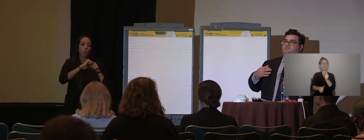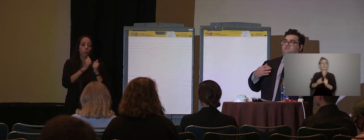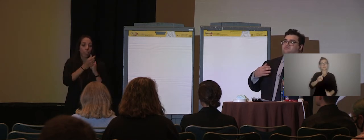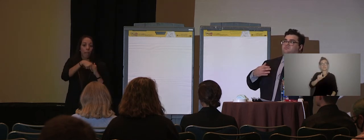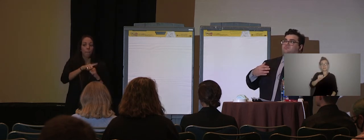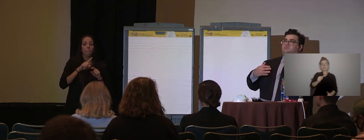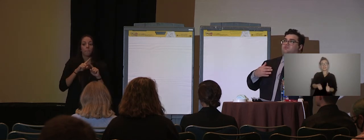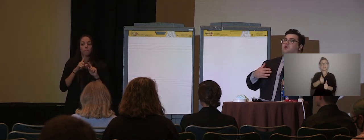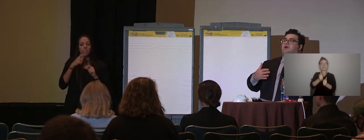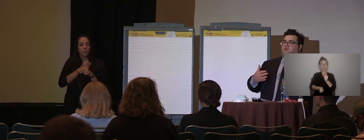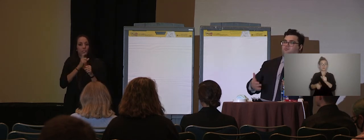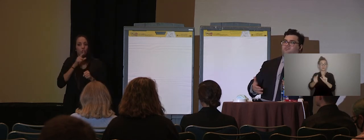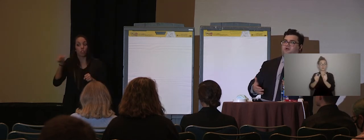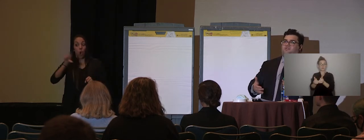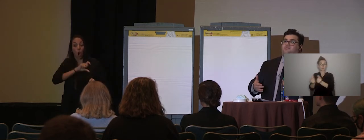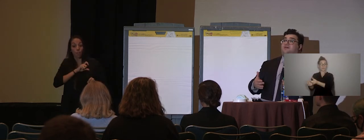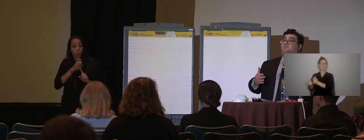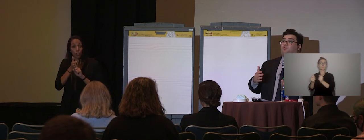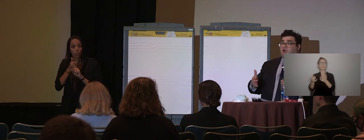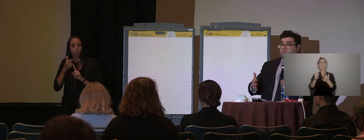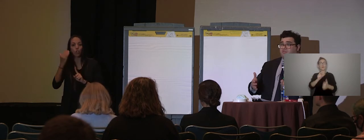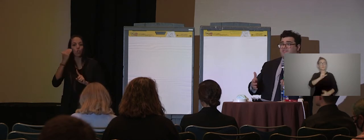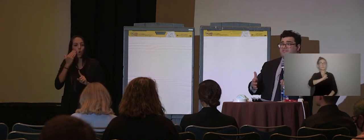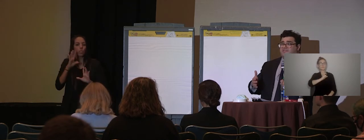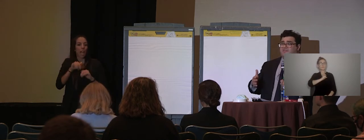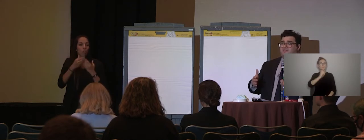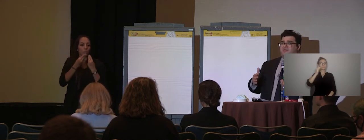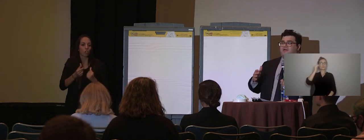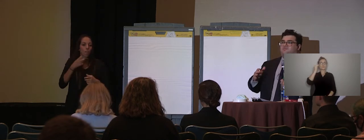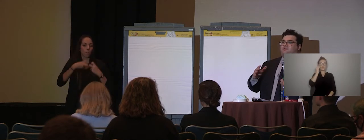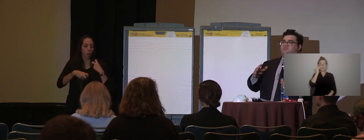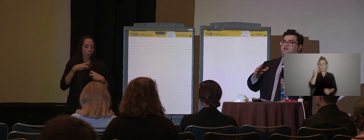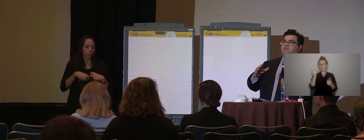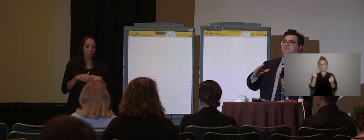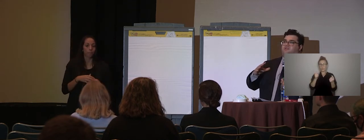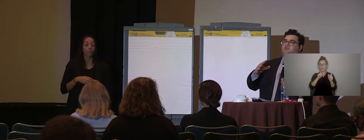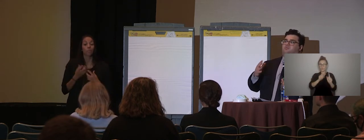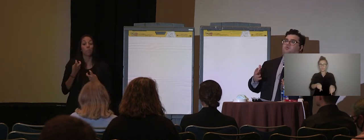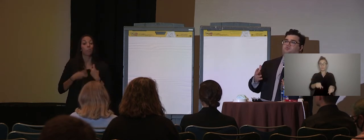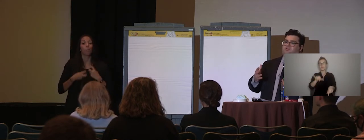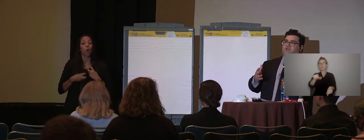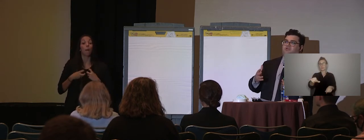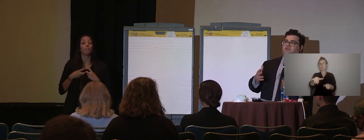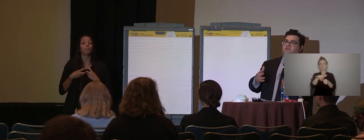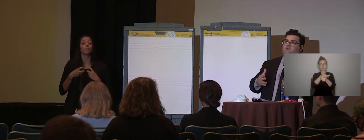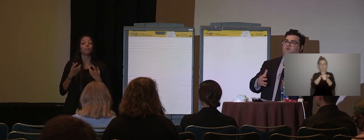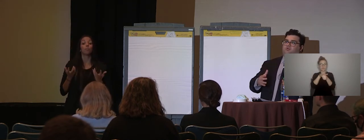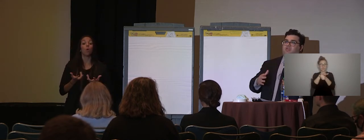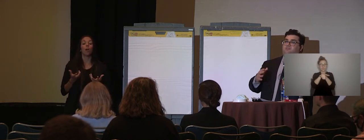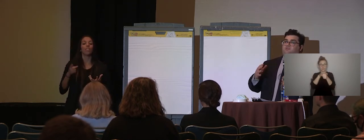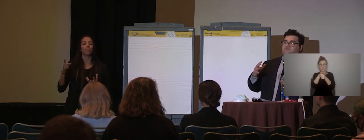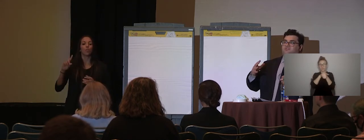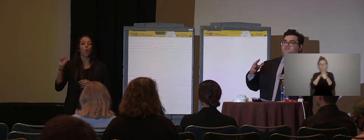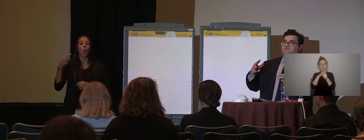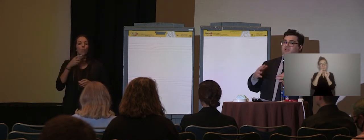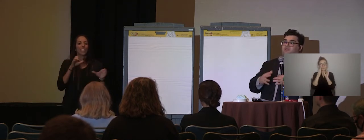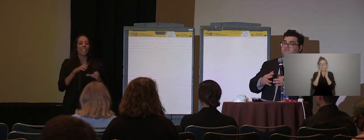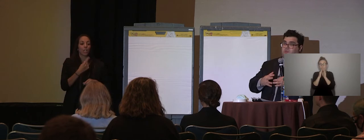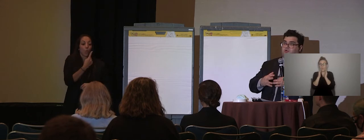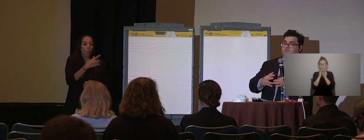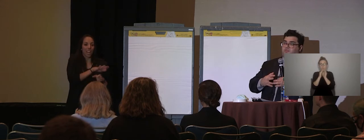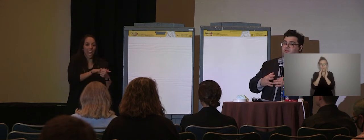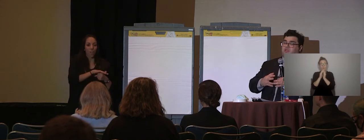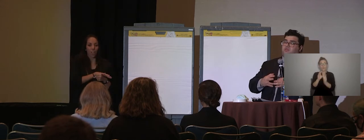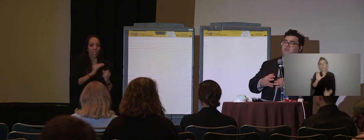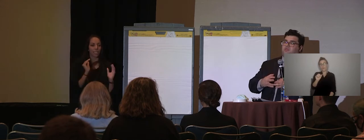officers know how to respond to that. The problem is that was only done at a very local area in Coral Gables, which is a very